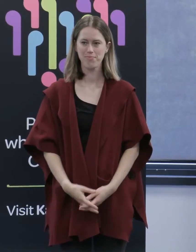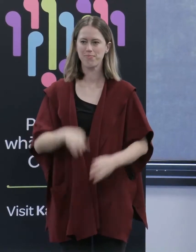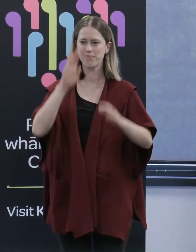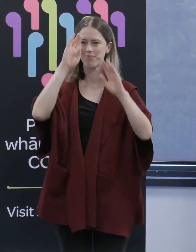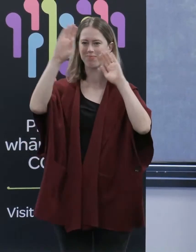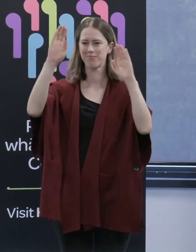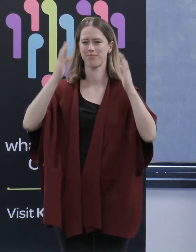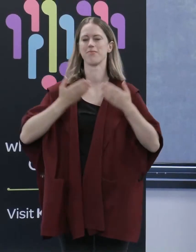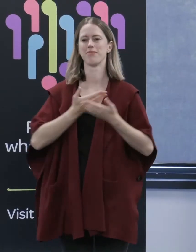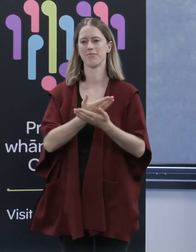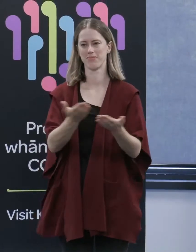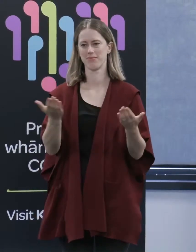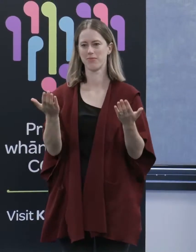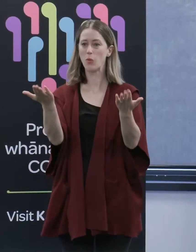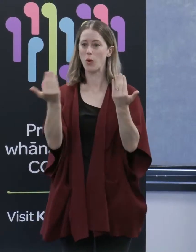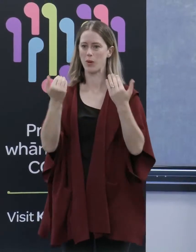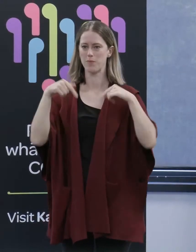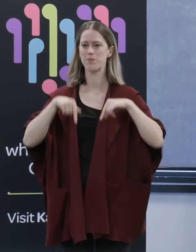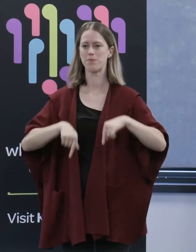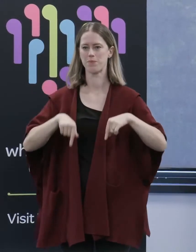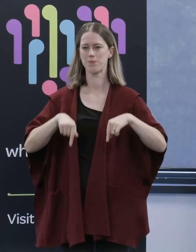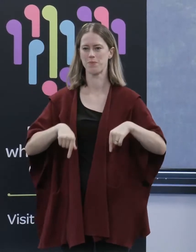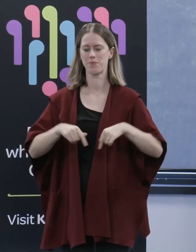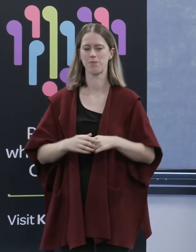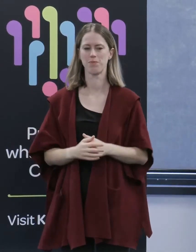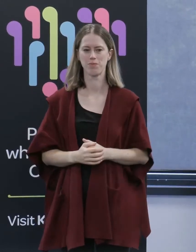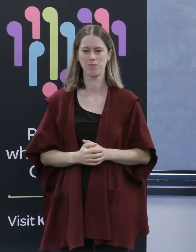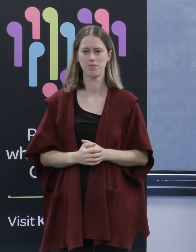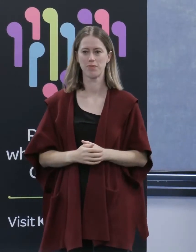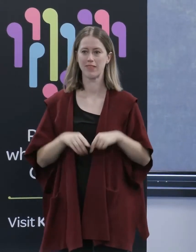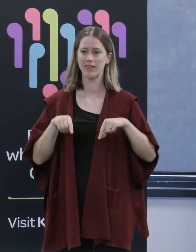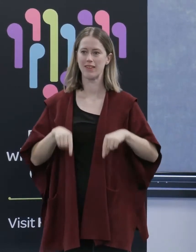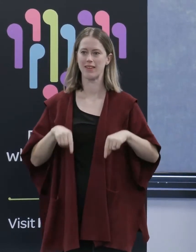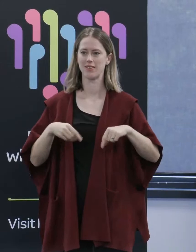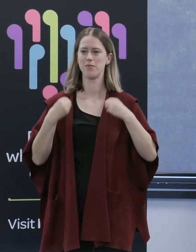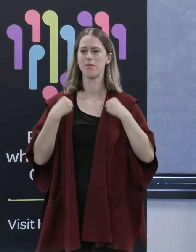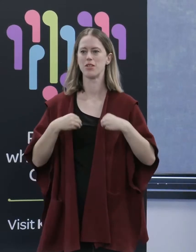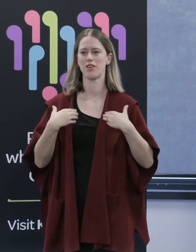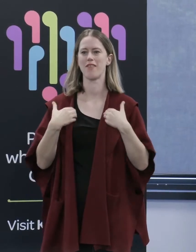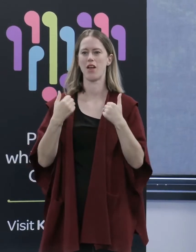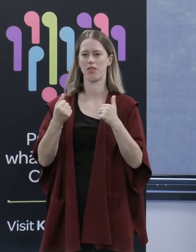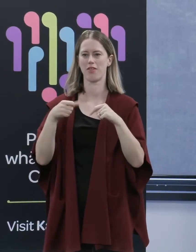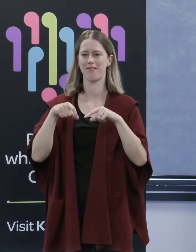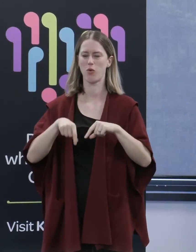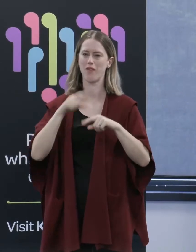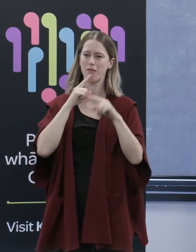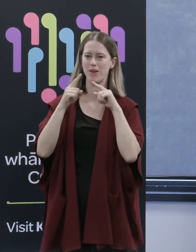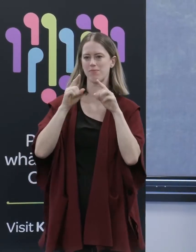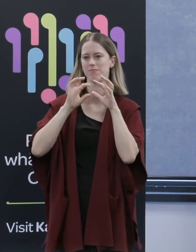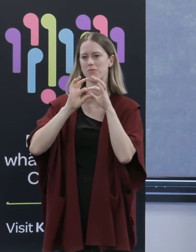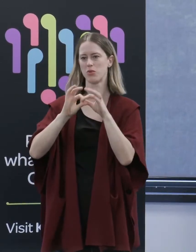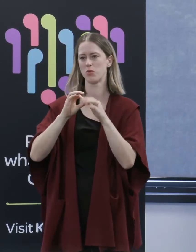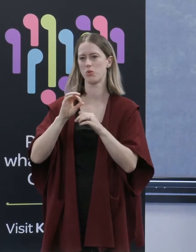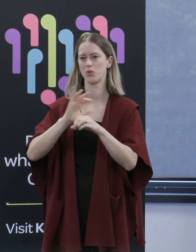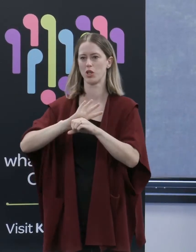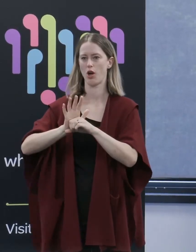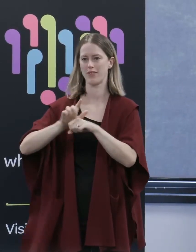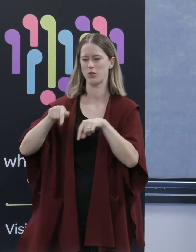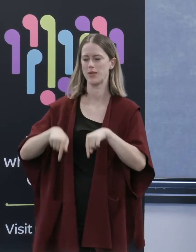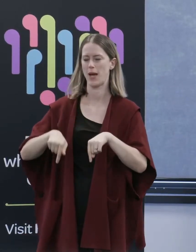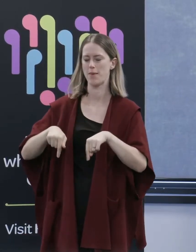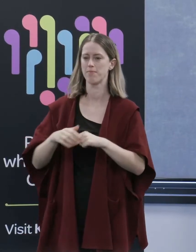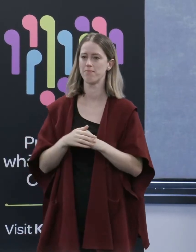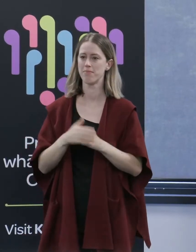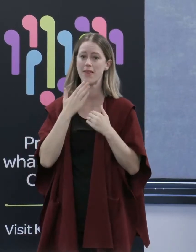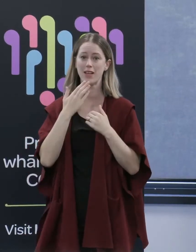Kia ora koutou katoa, no mai haere mai. Welcome back to Manatū Hauora for the update on the Omicron outbreak today. Thanks very